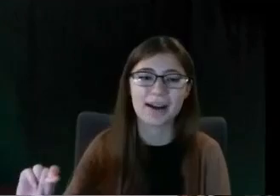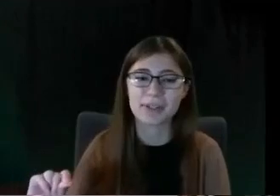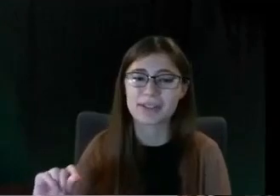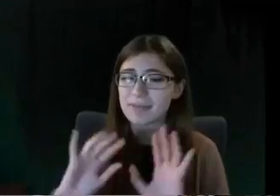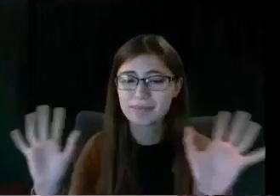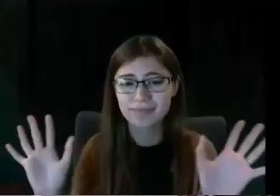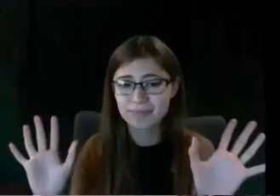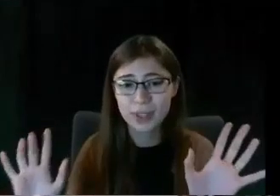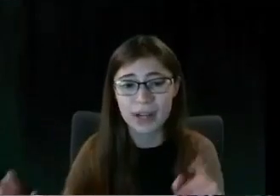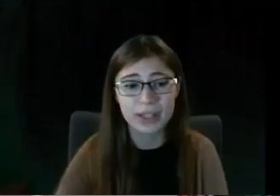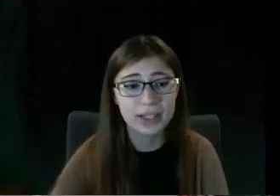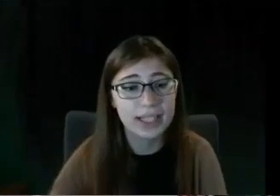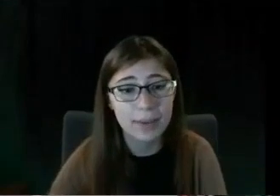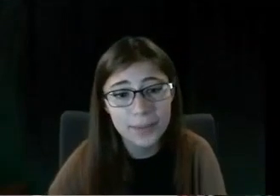happened. Whatever. Yep.